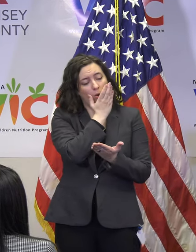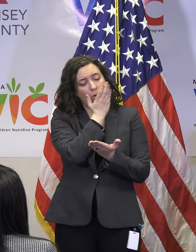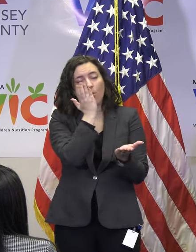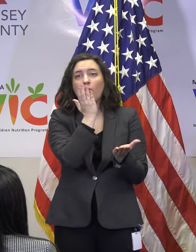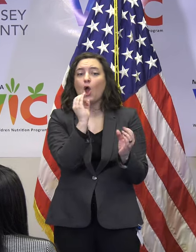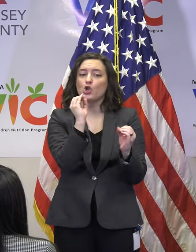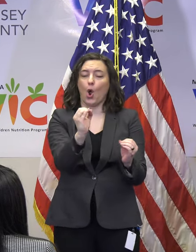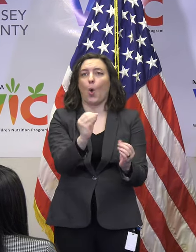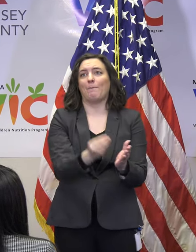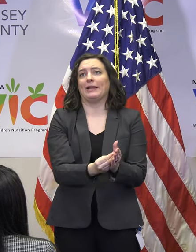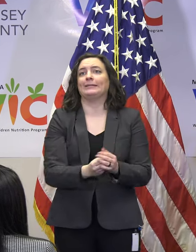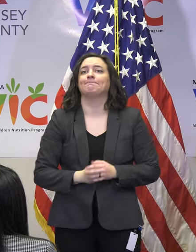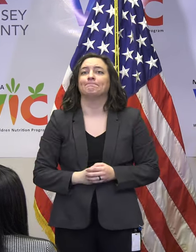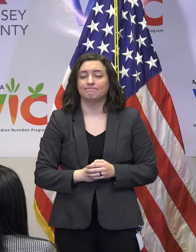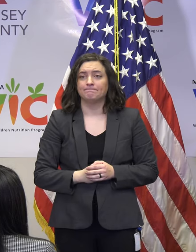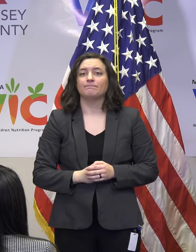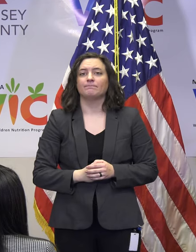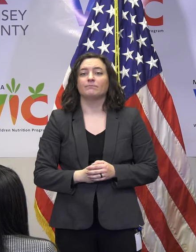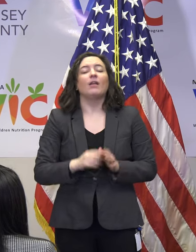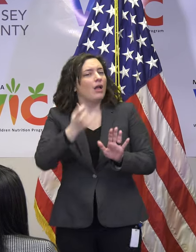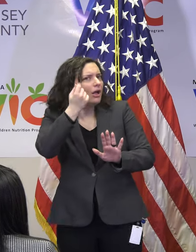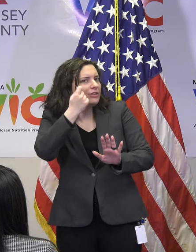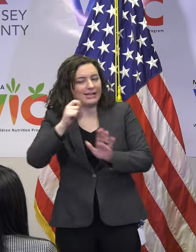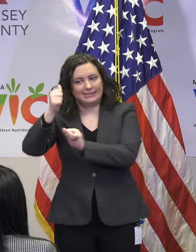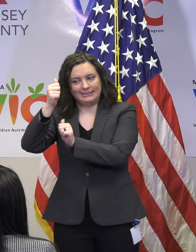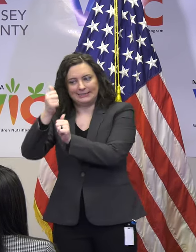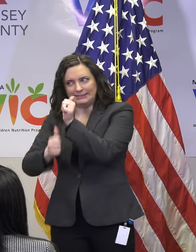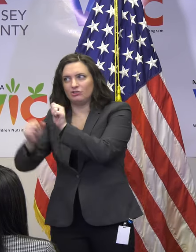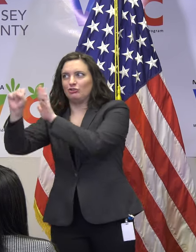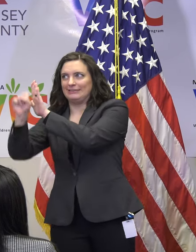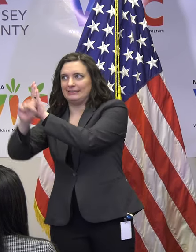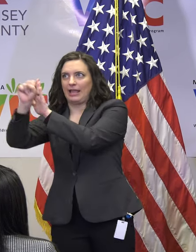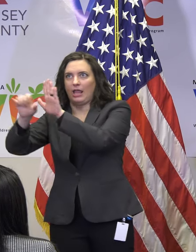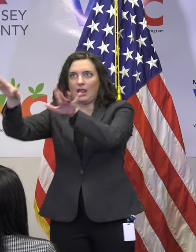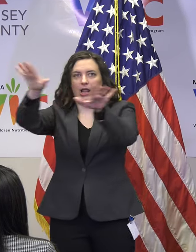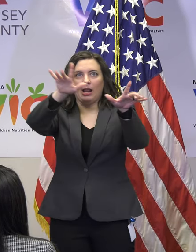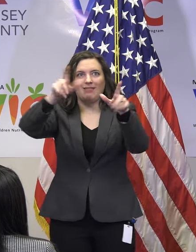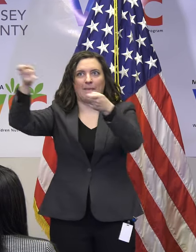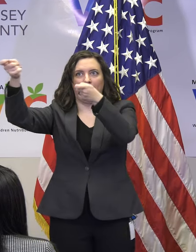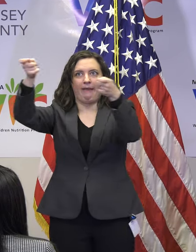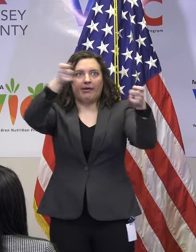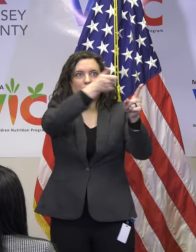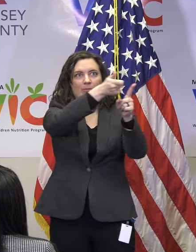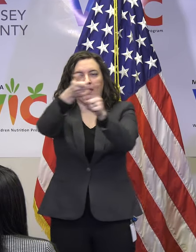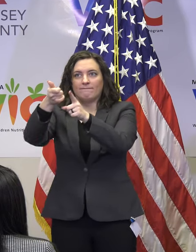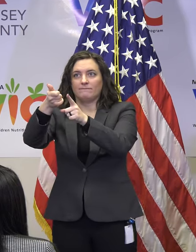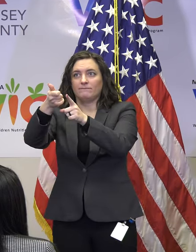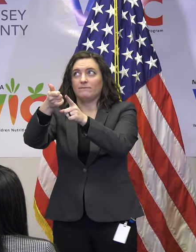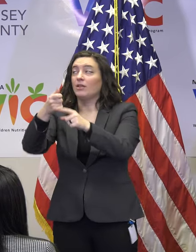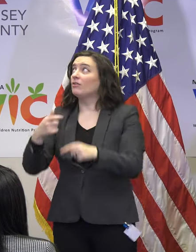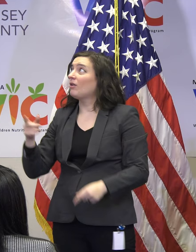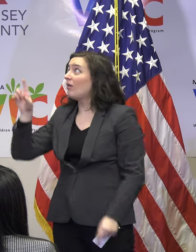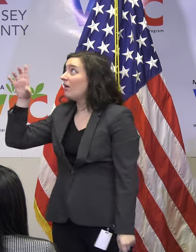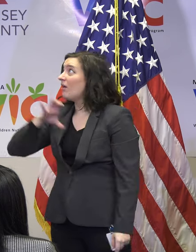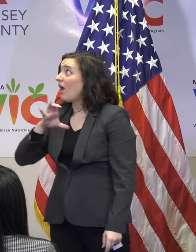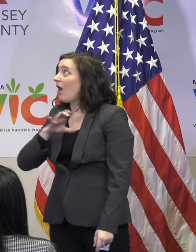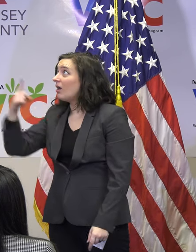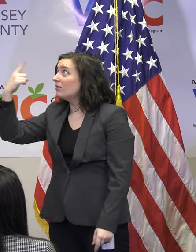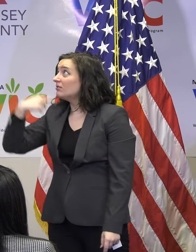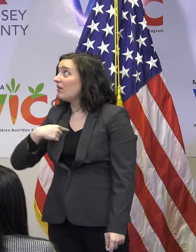And each state administers the program. And so our message to the state will be sort of you're on your